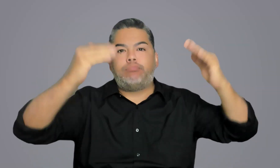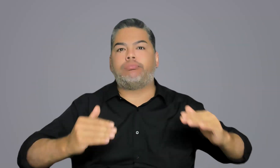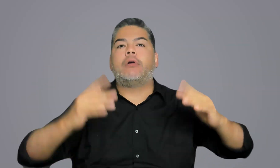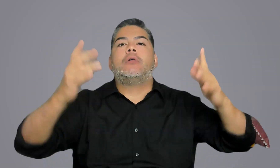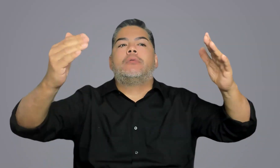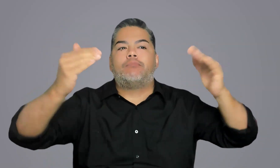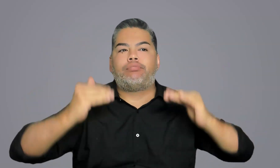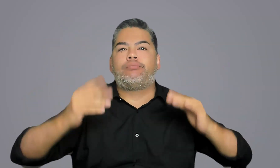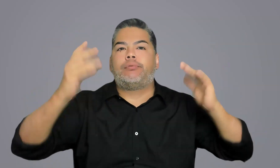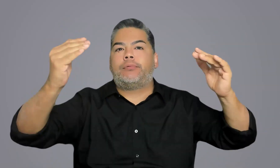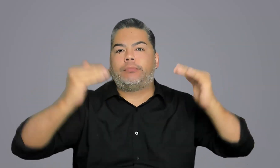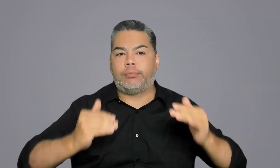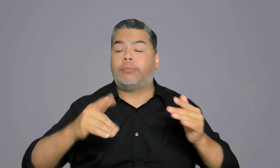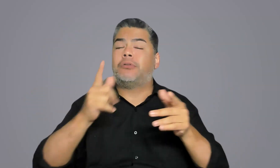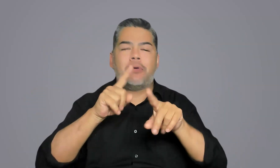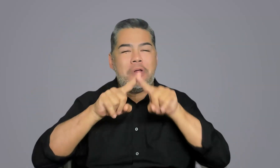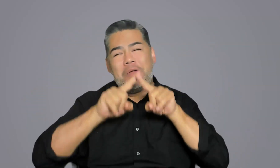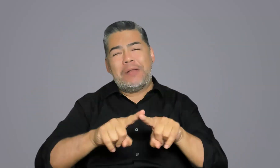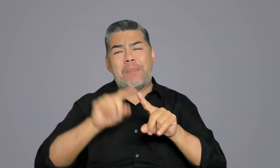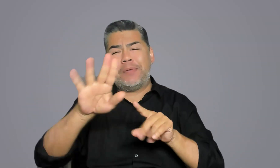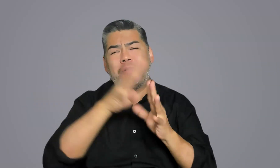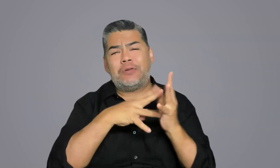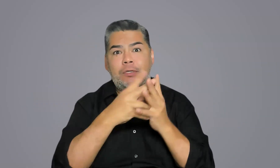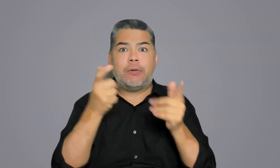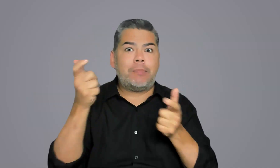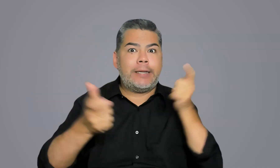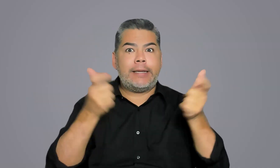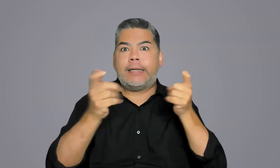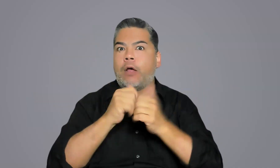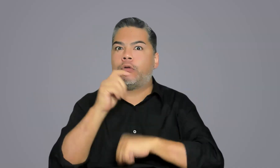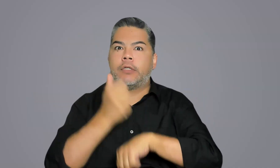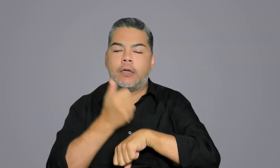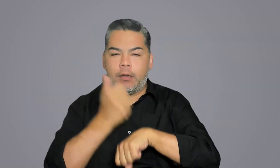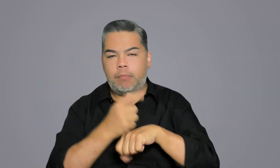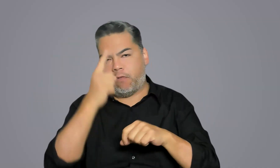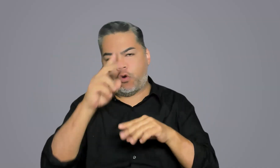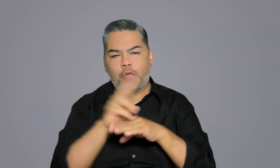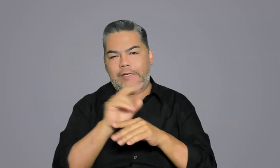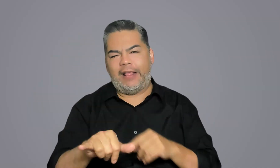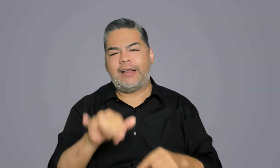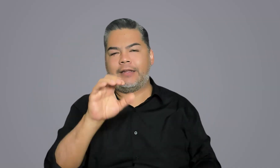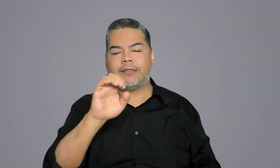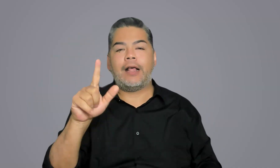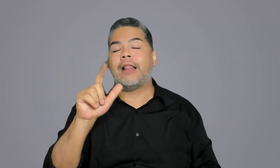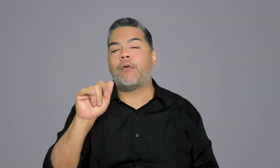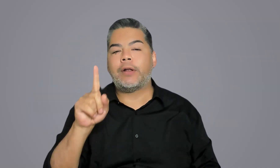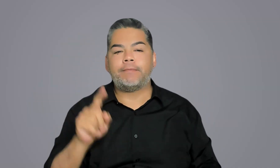big your spreadsheet is and how you've set it up as to how you might use cell A1.